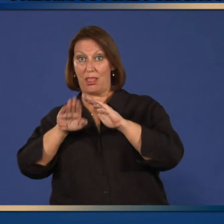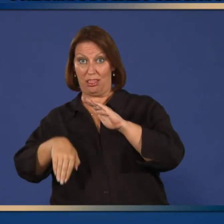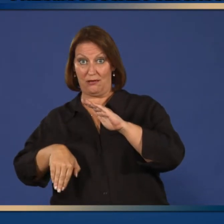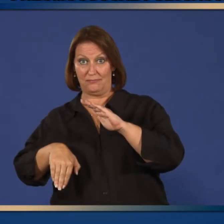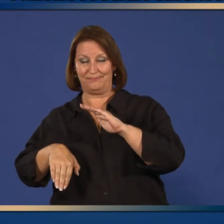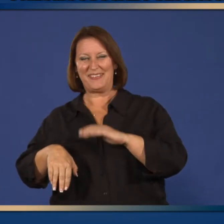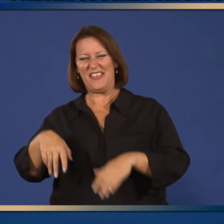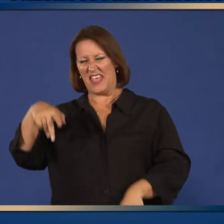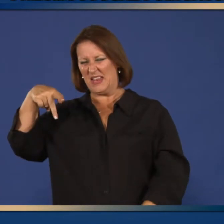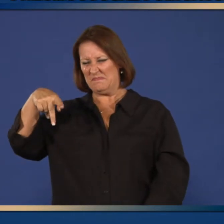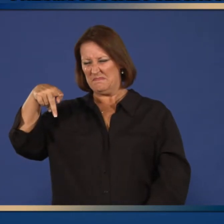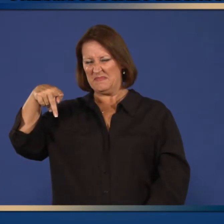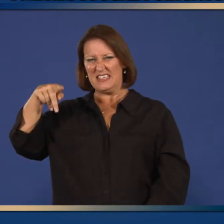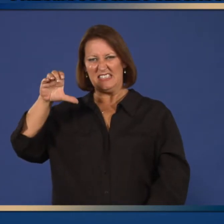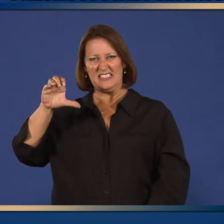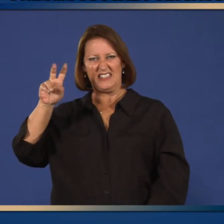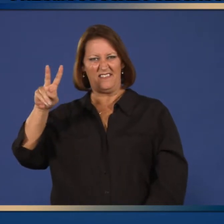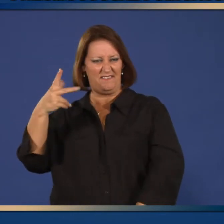age.